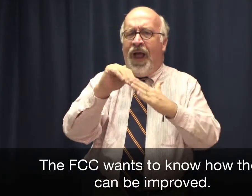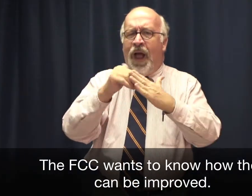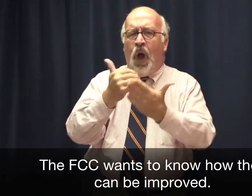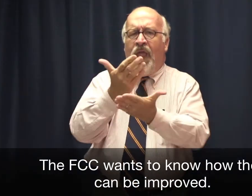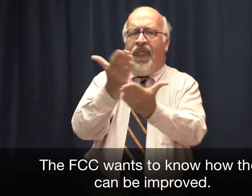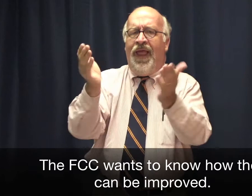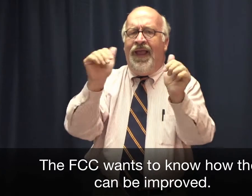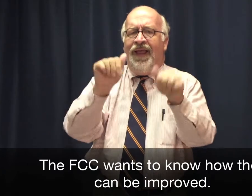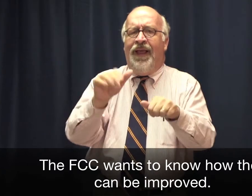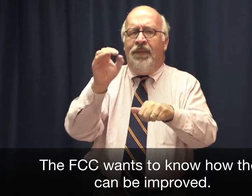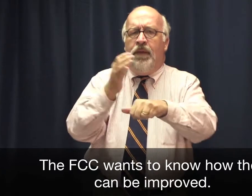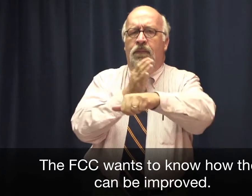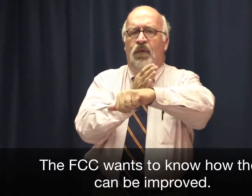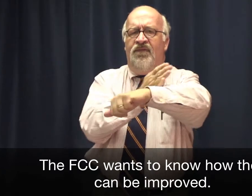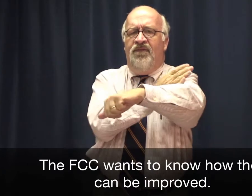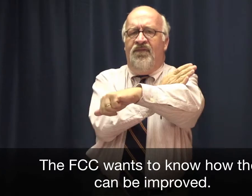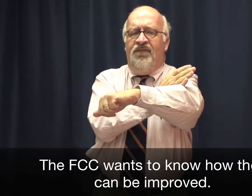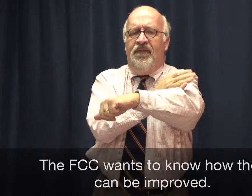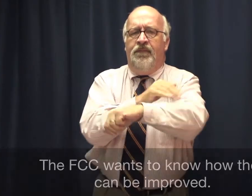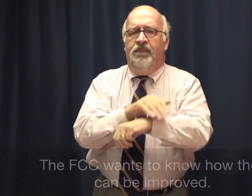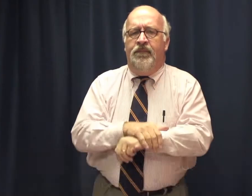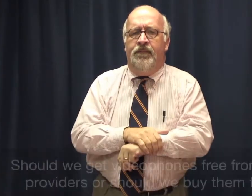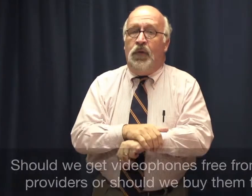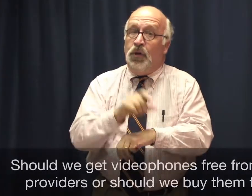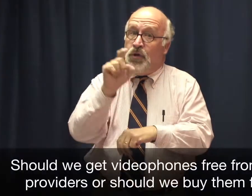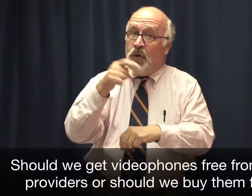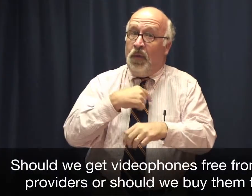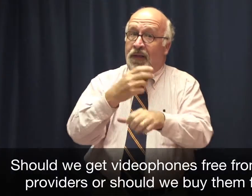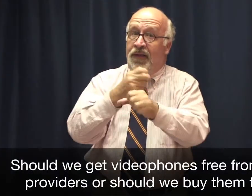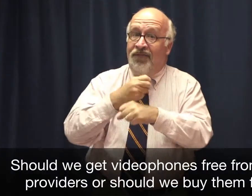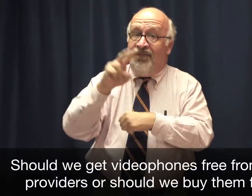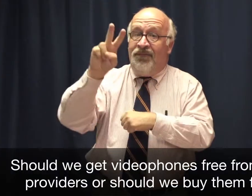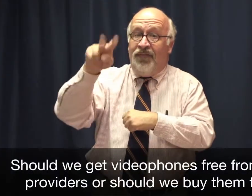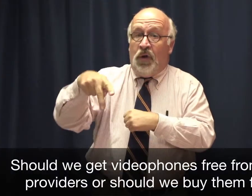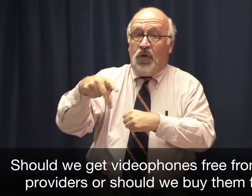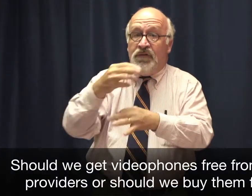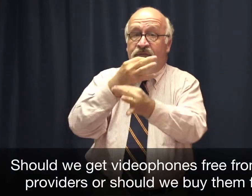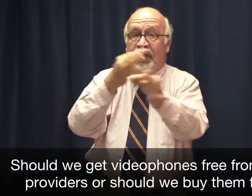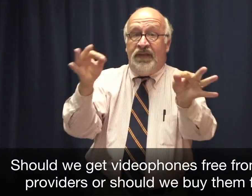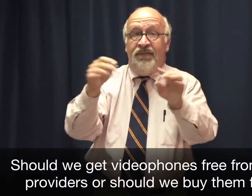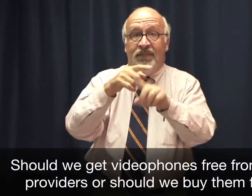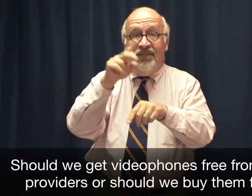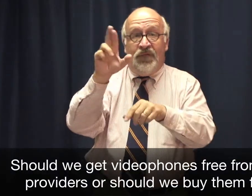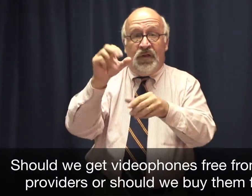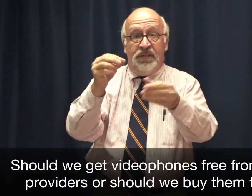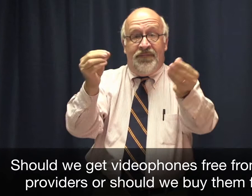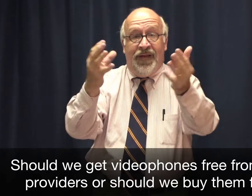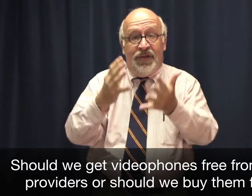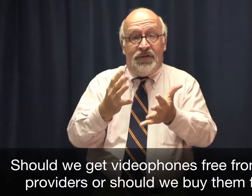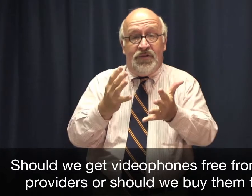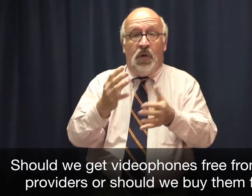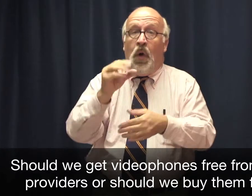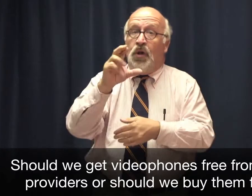wants to know how they can be improved. Should we get video phones free from VRS providers?